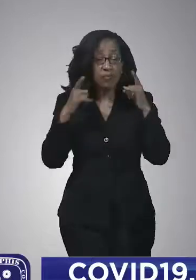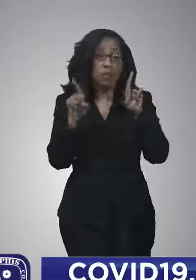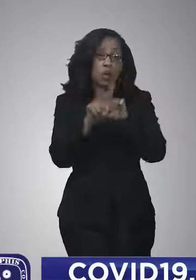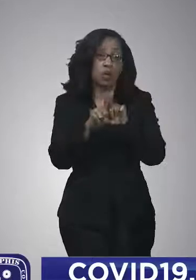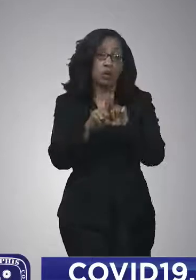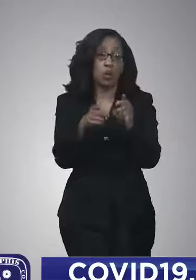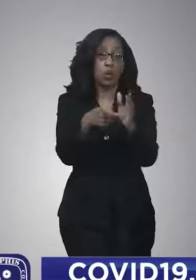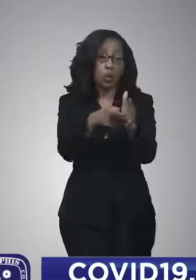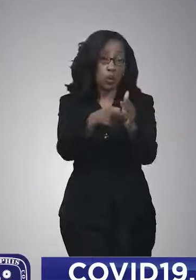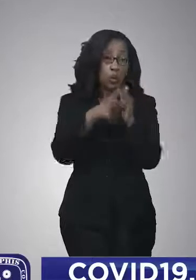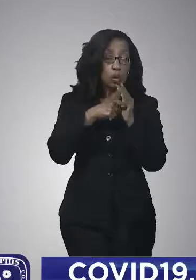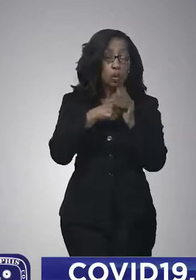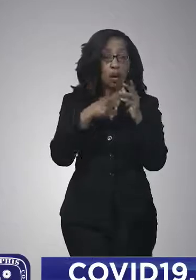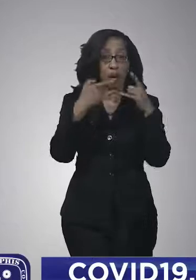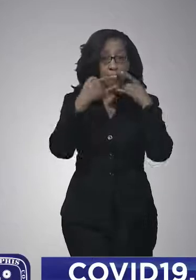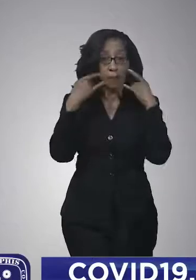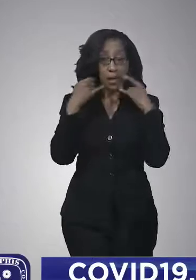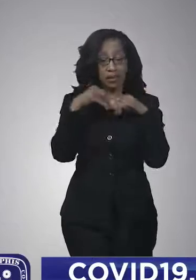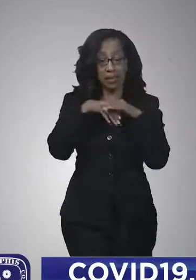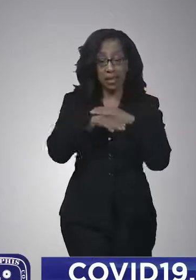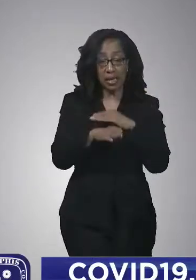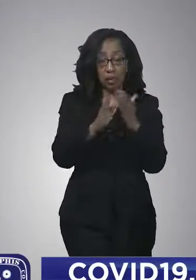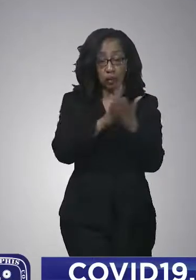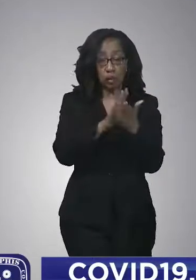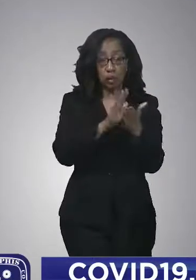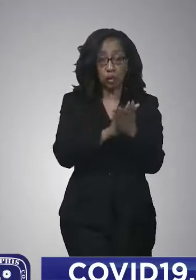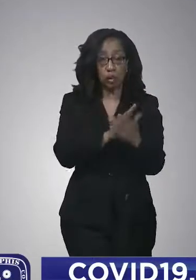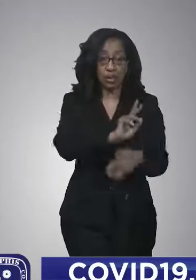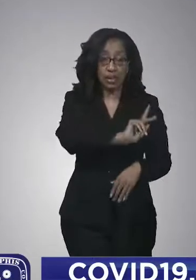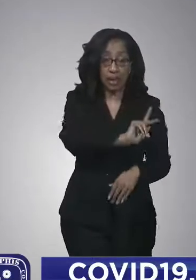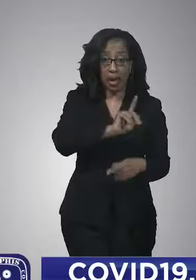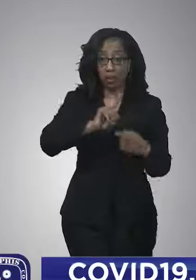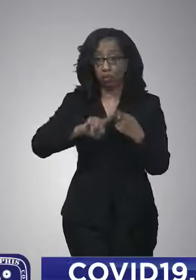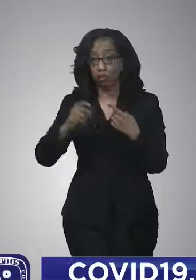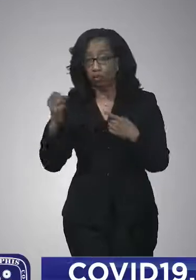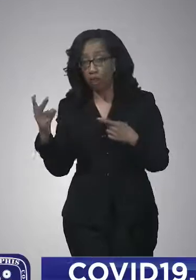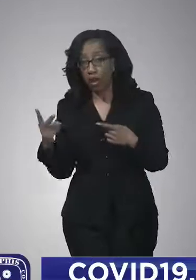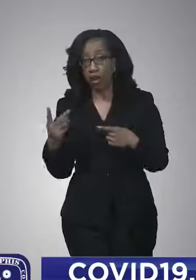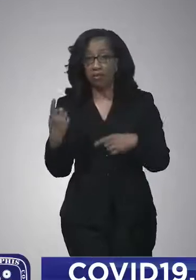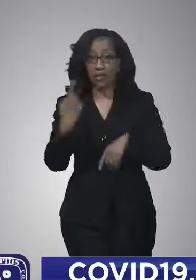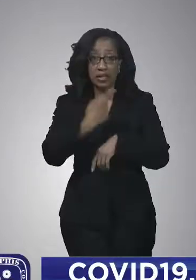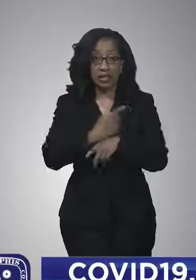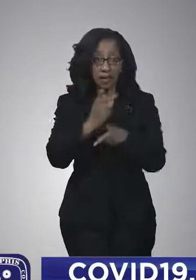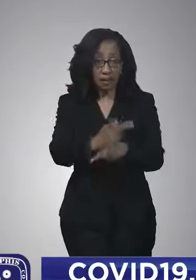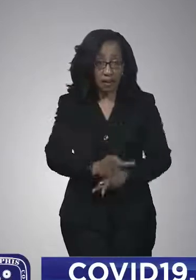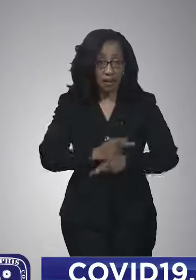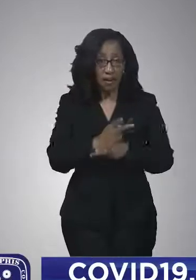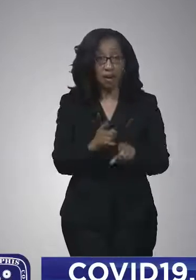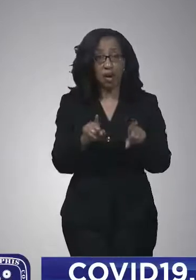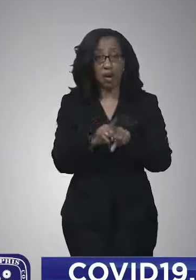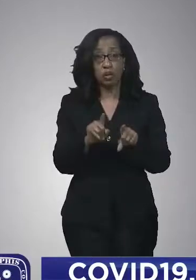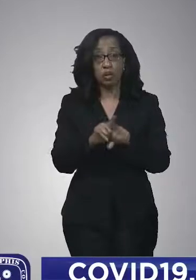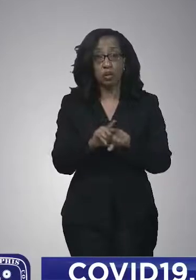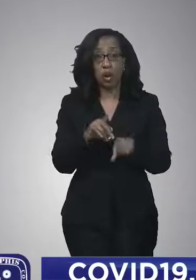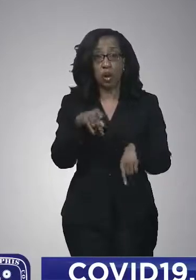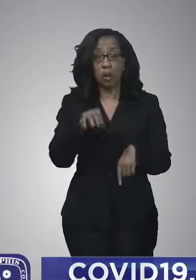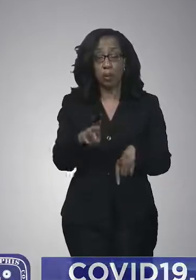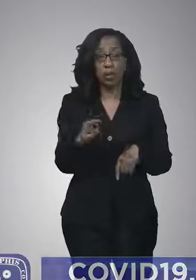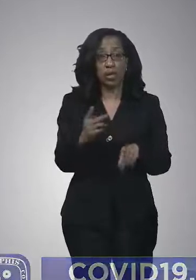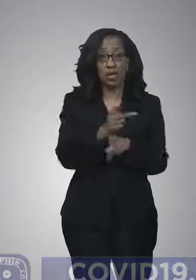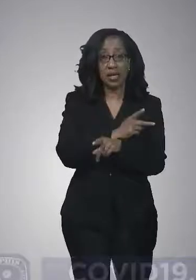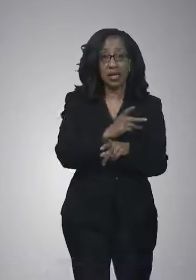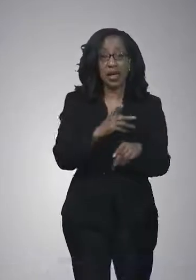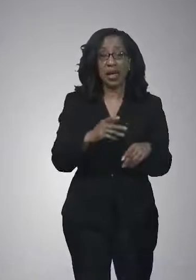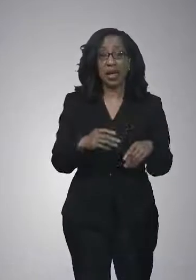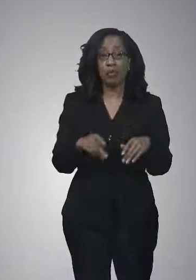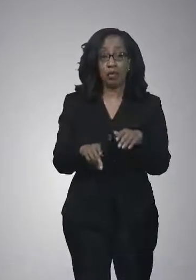requiring masks in all our K through 12 schools, daycares, and pre-Ks, and in indoor public spaces. Thank you